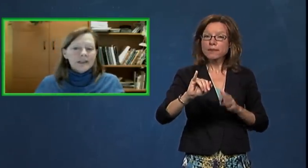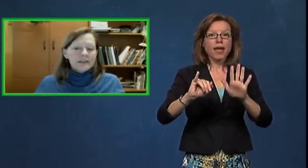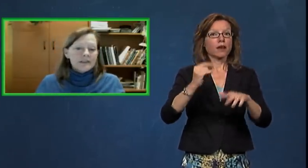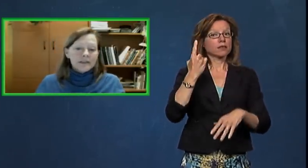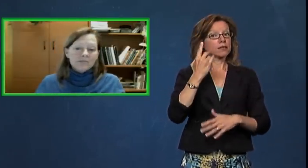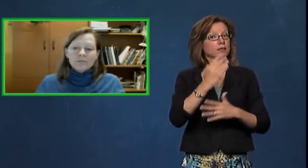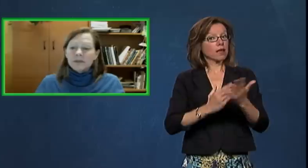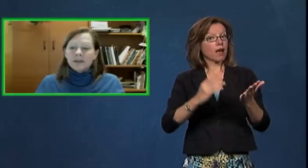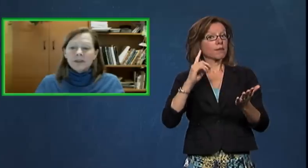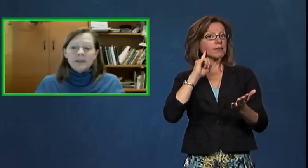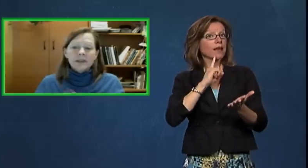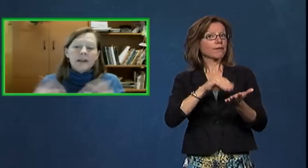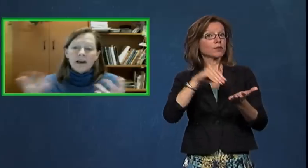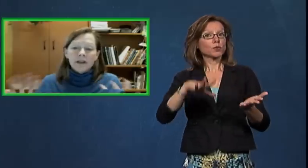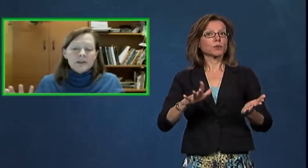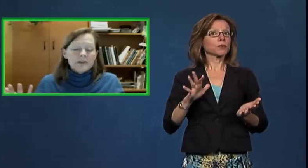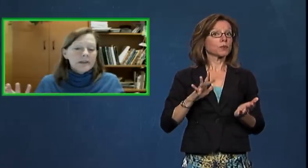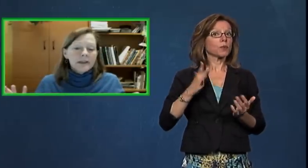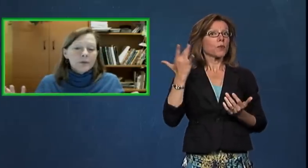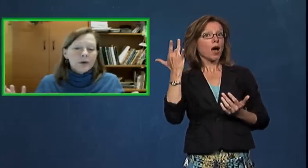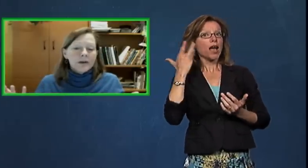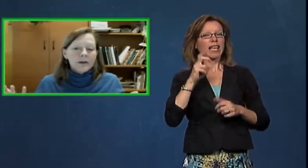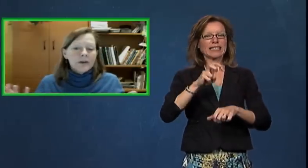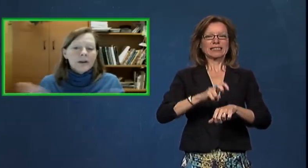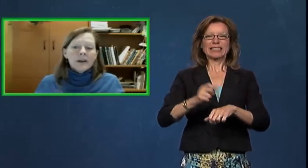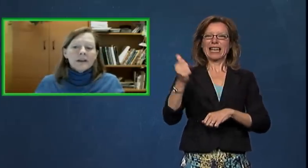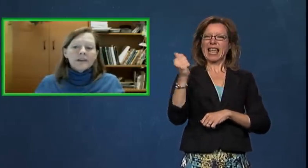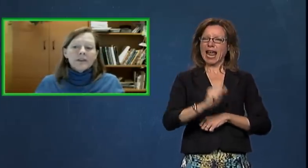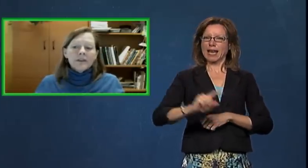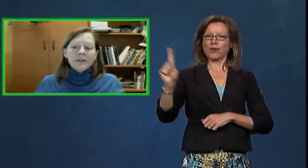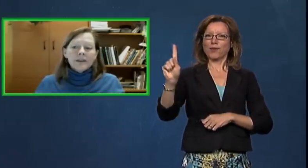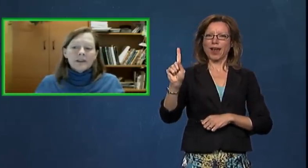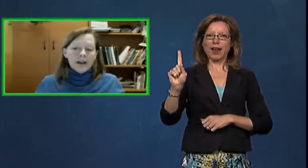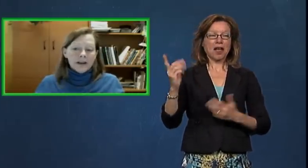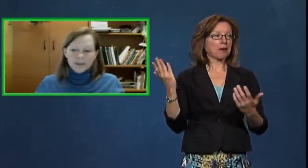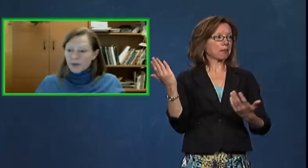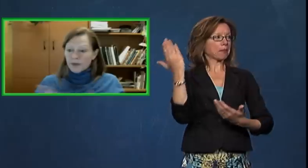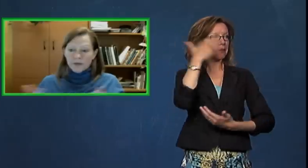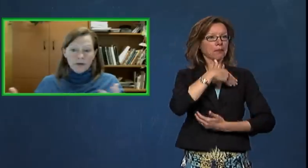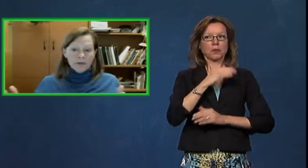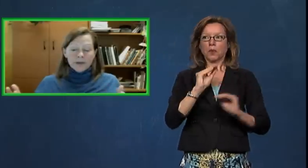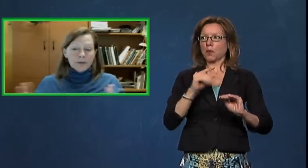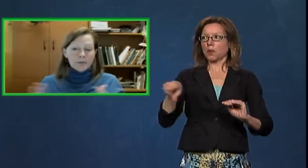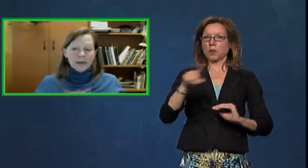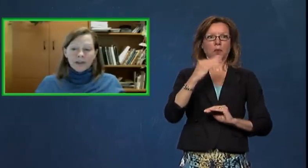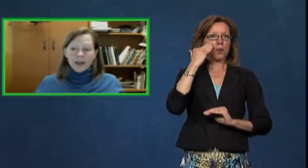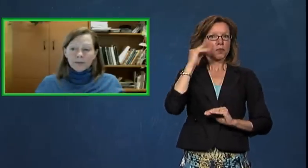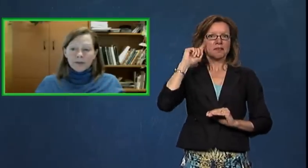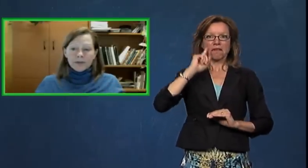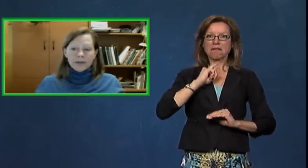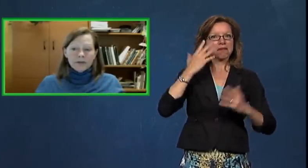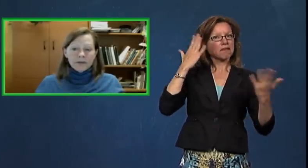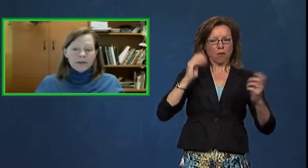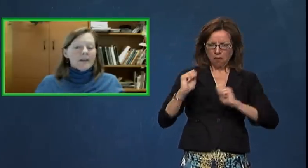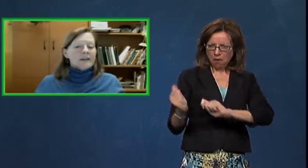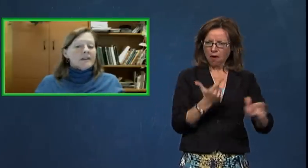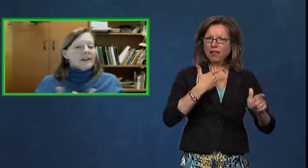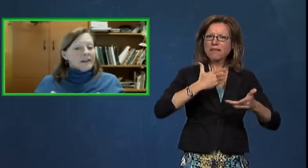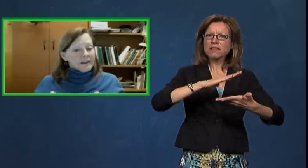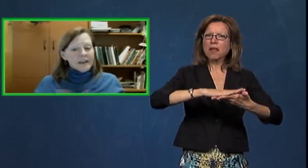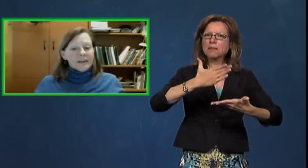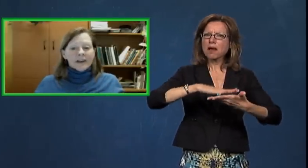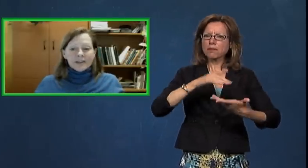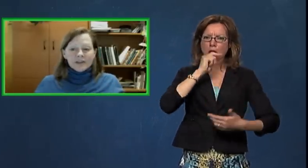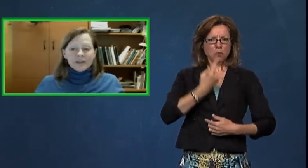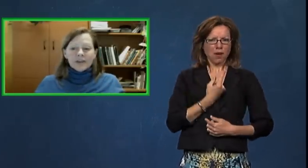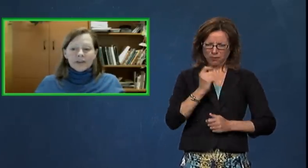they can sit nearly anonymously anywhere in the class because all these people have laptops out